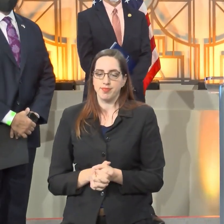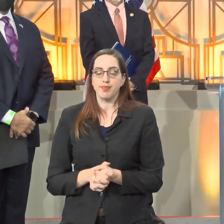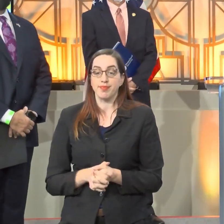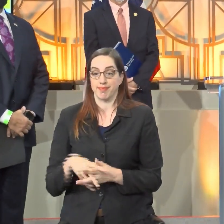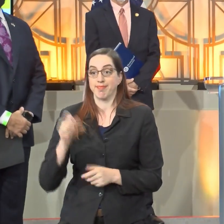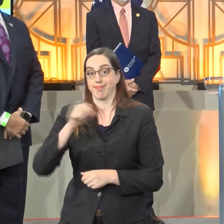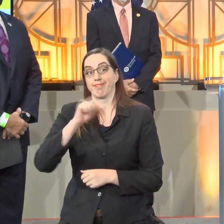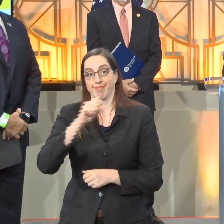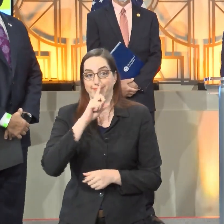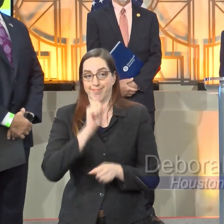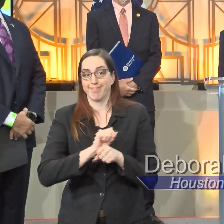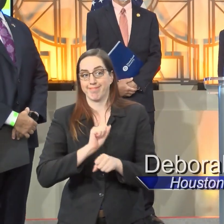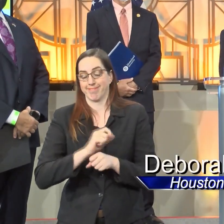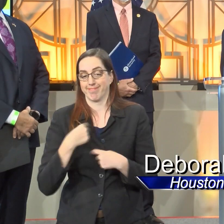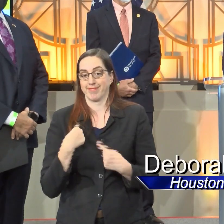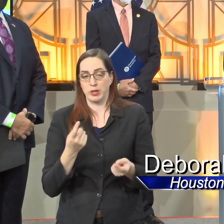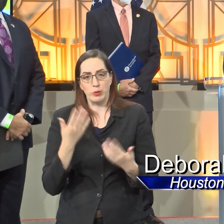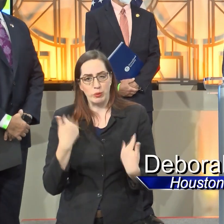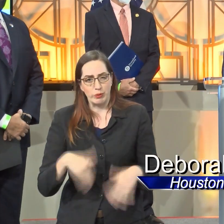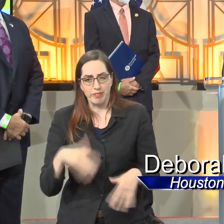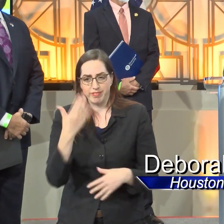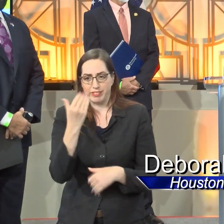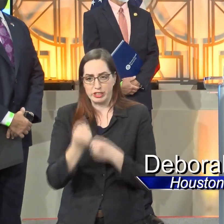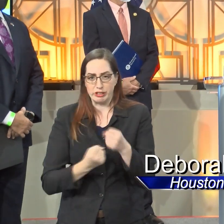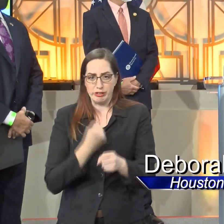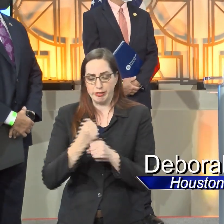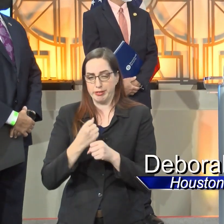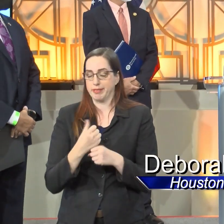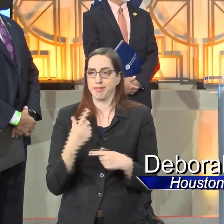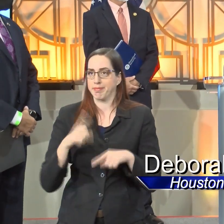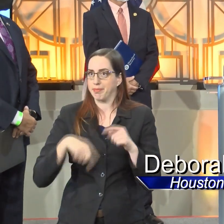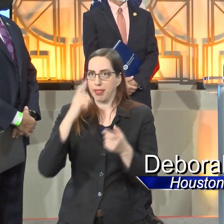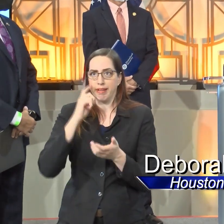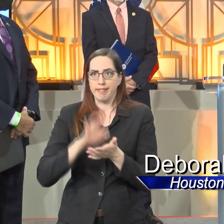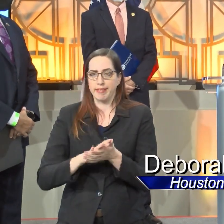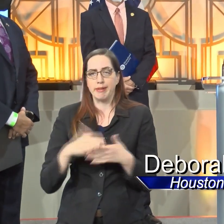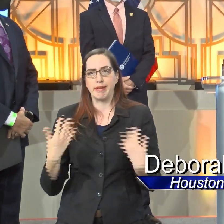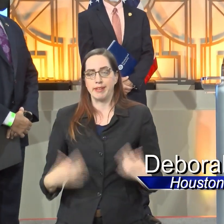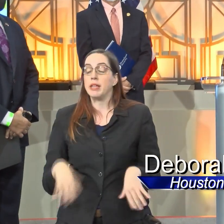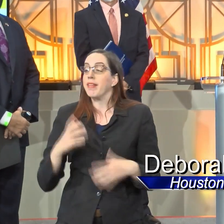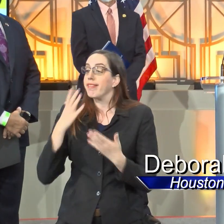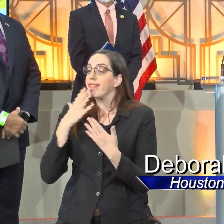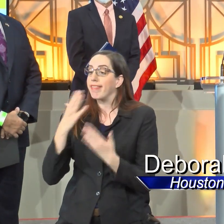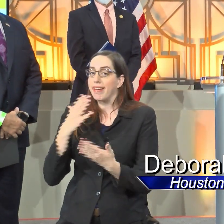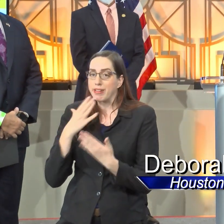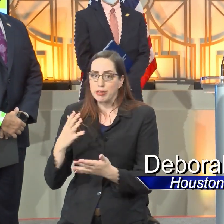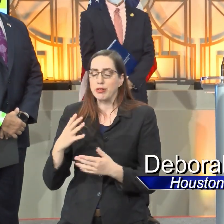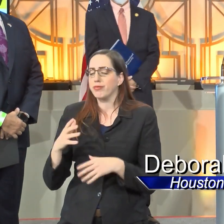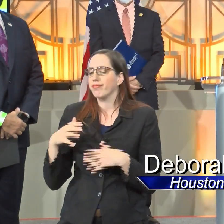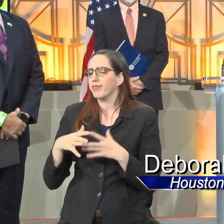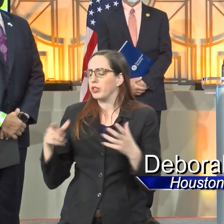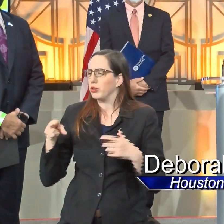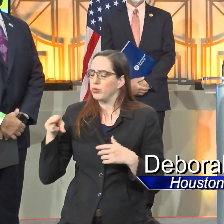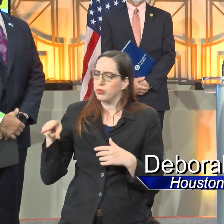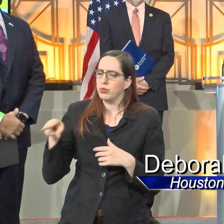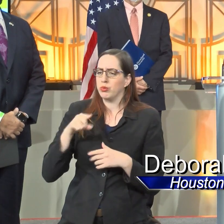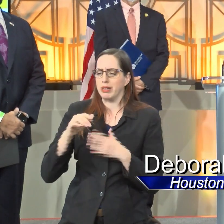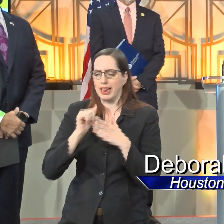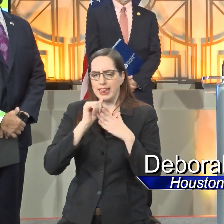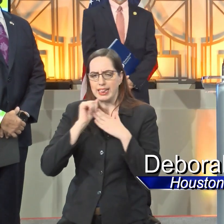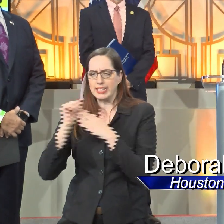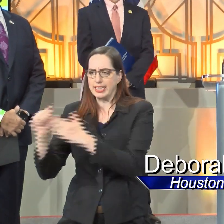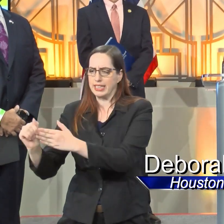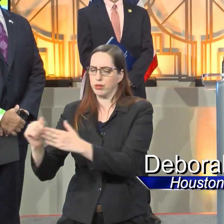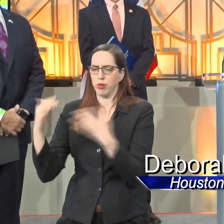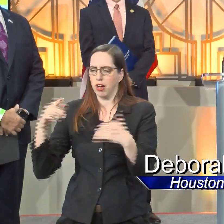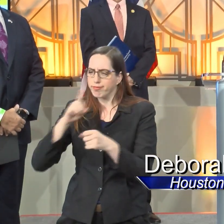Yes, I have. I can't believe it's 15 years either. Thank you, Mayor Turner, and thank you for your unparalleled leadership